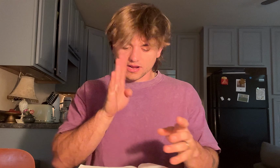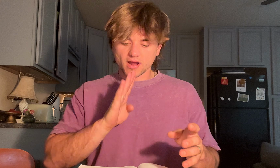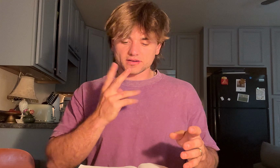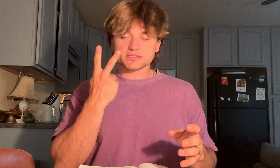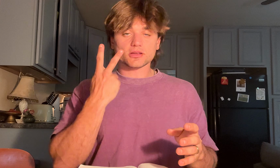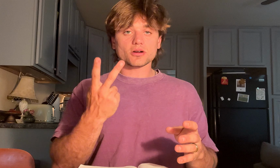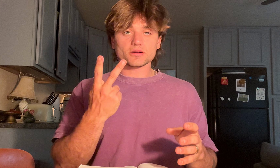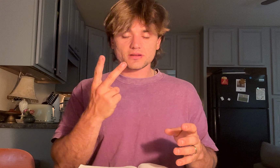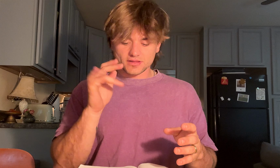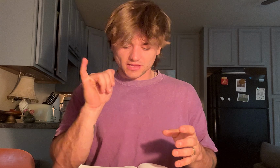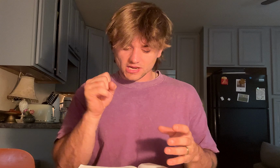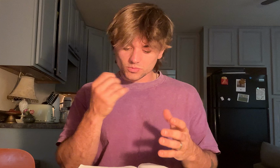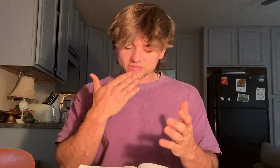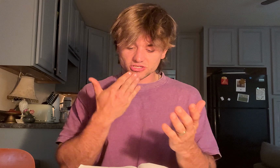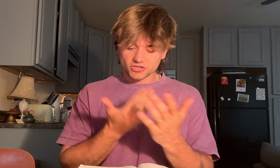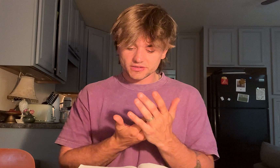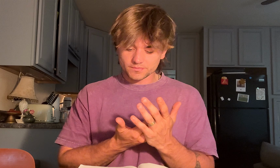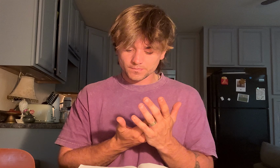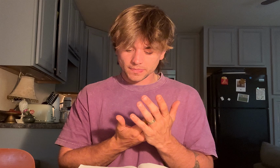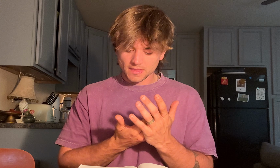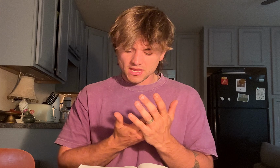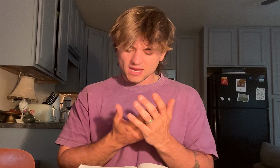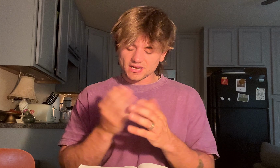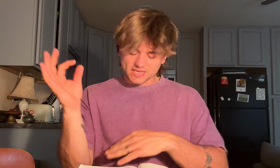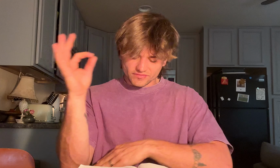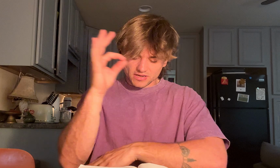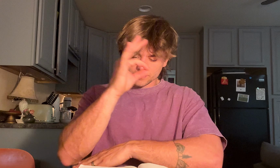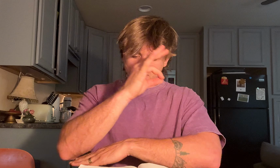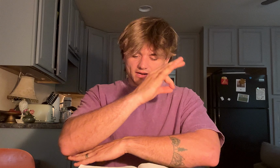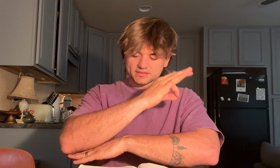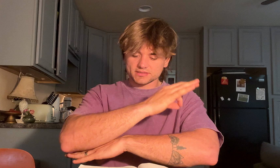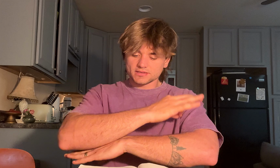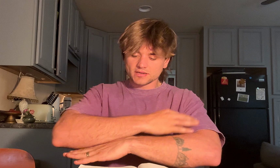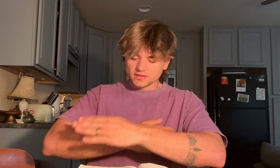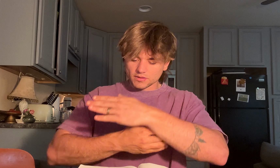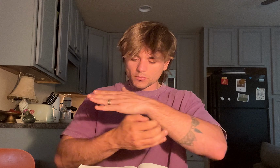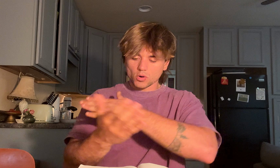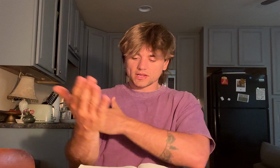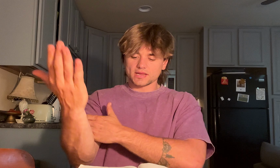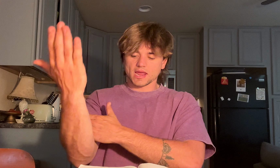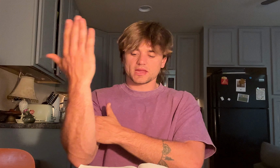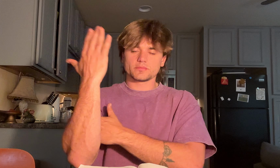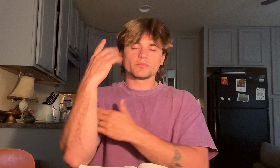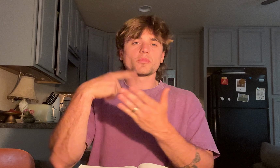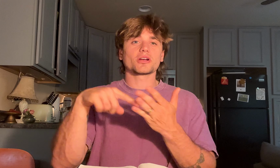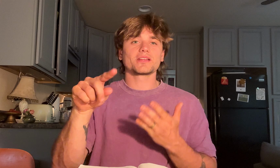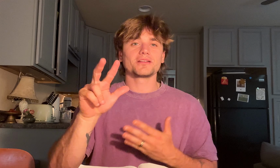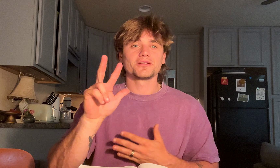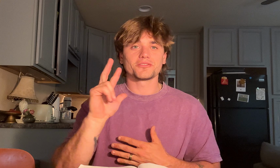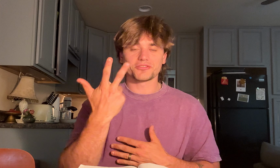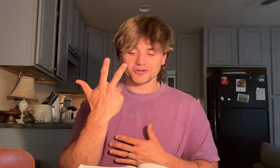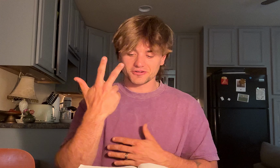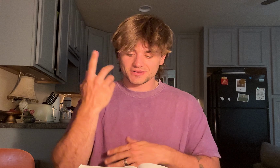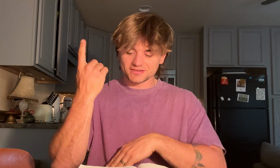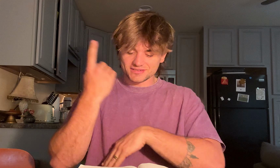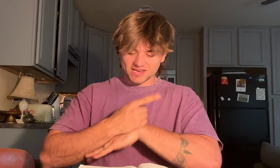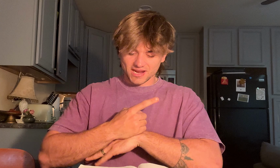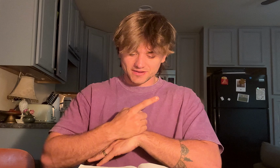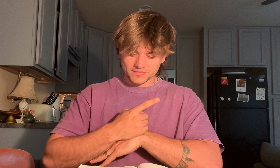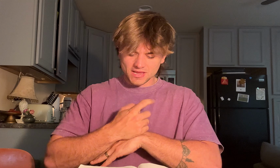God saw that it was good. And evening passed, the morning came, marking the third day.